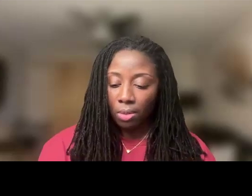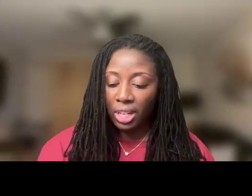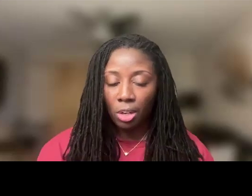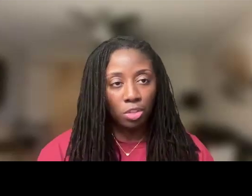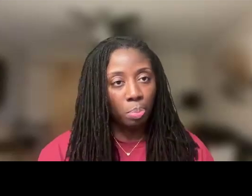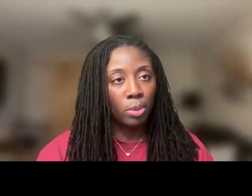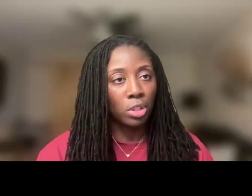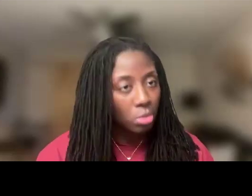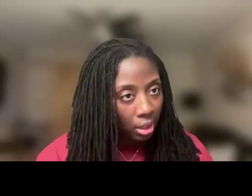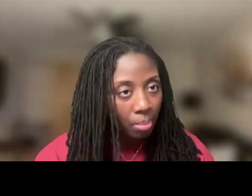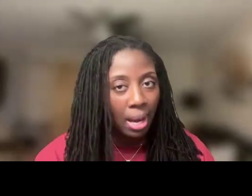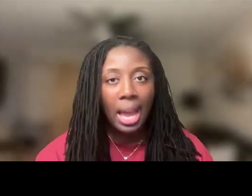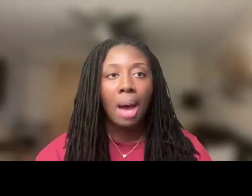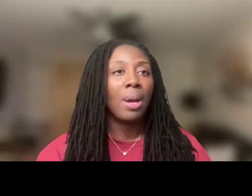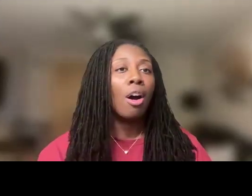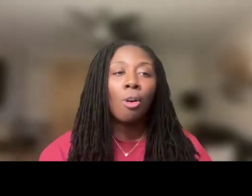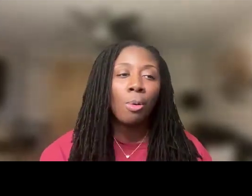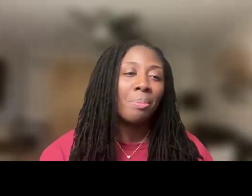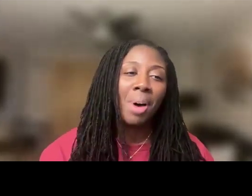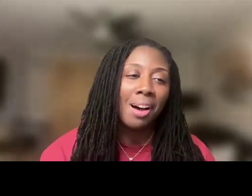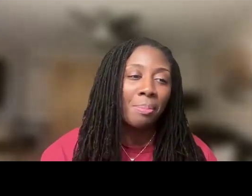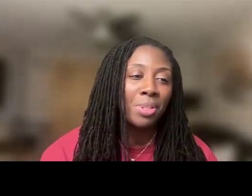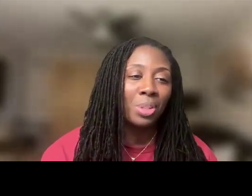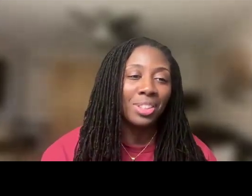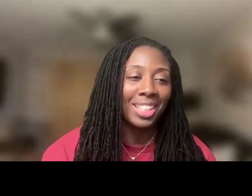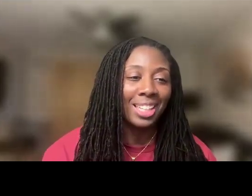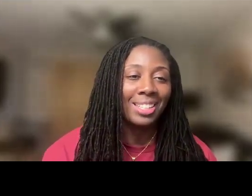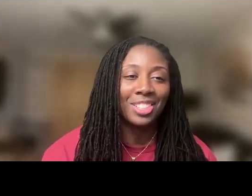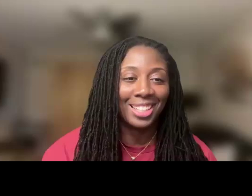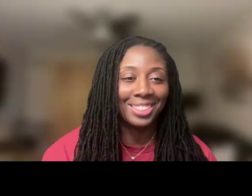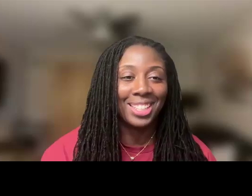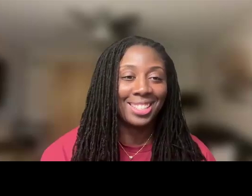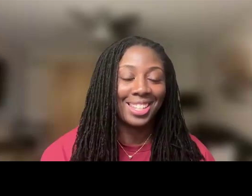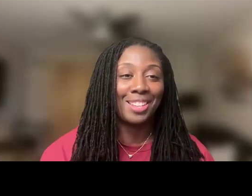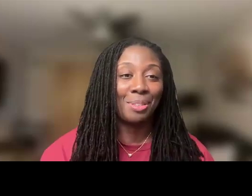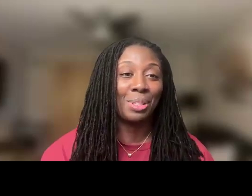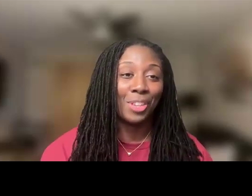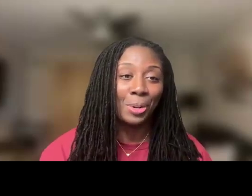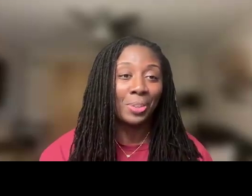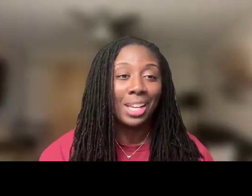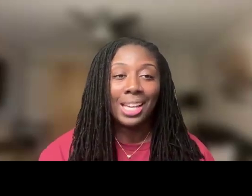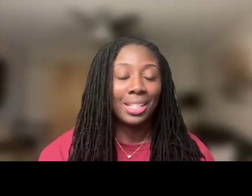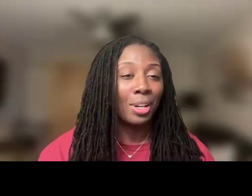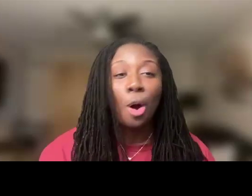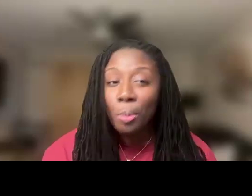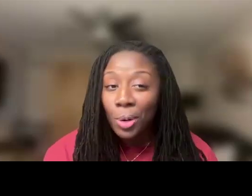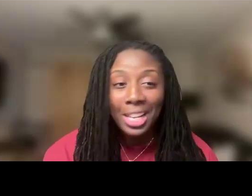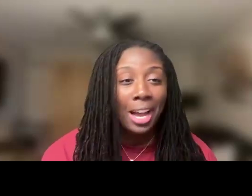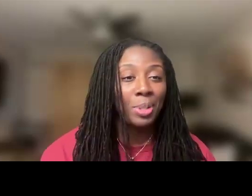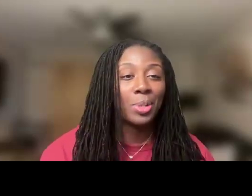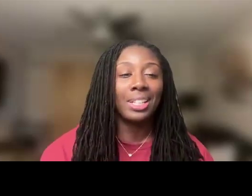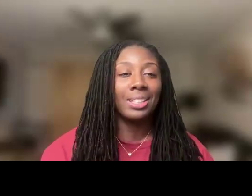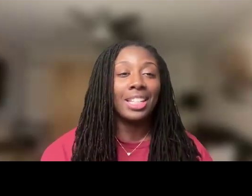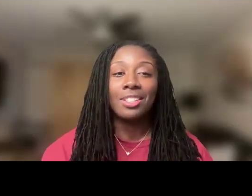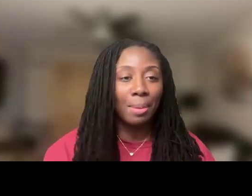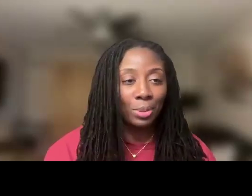out videos of people using my app at home, moms with their kids, trying to get their kids to not use the phone, during homework